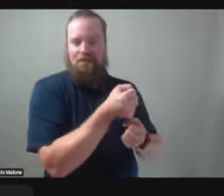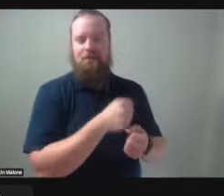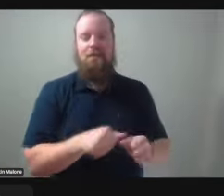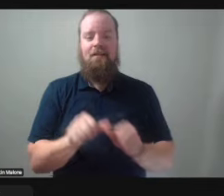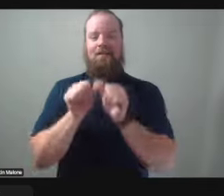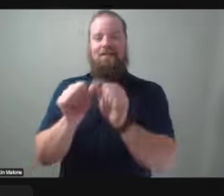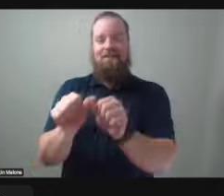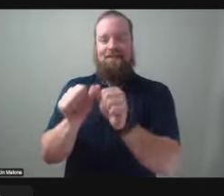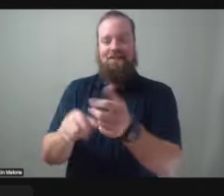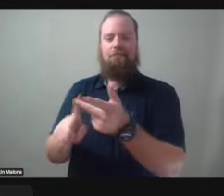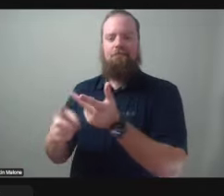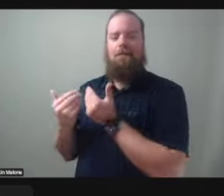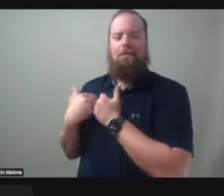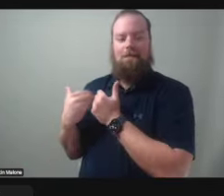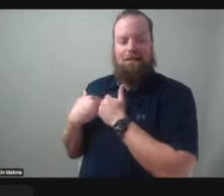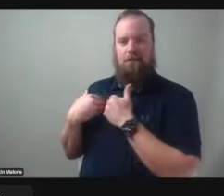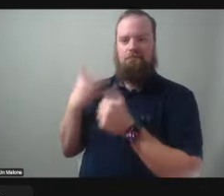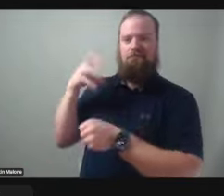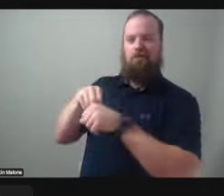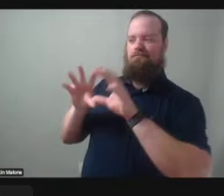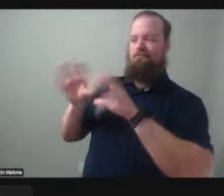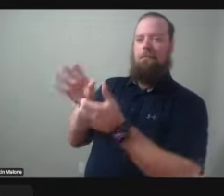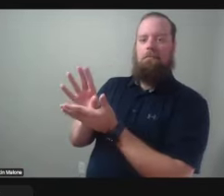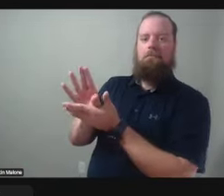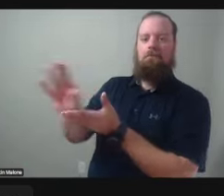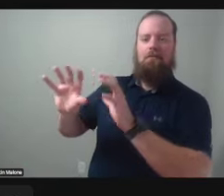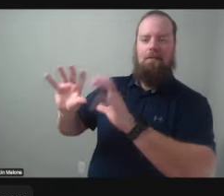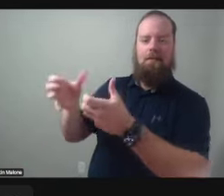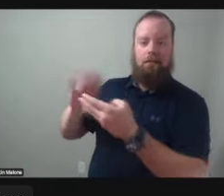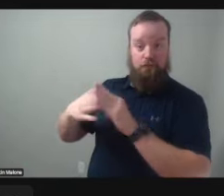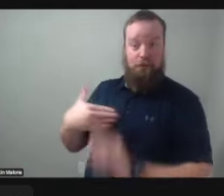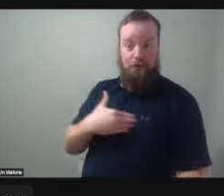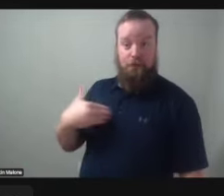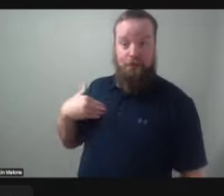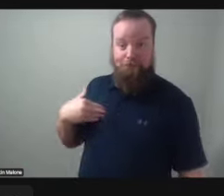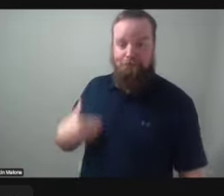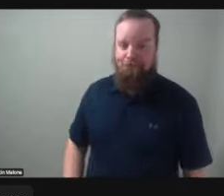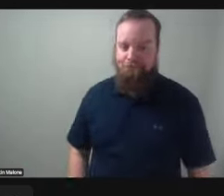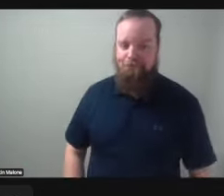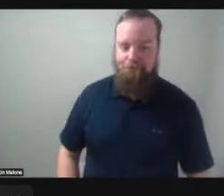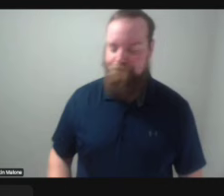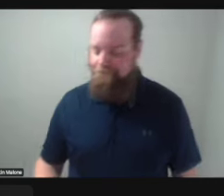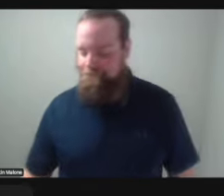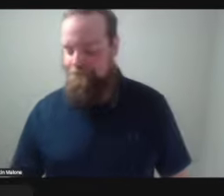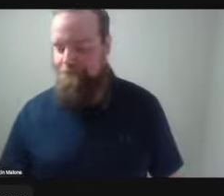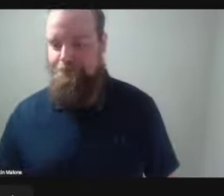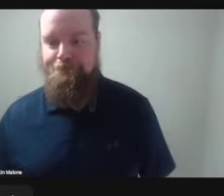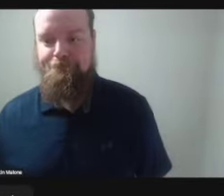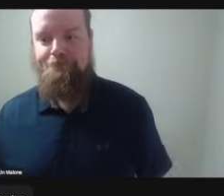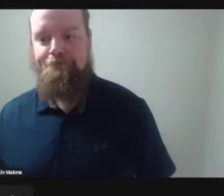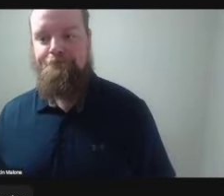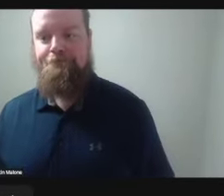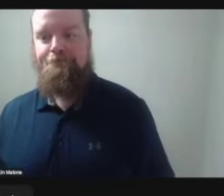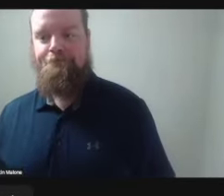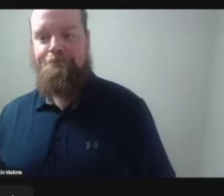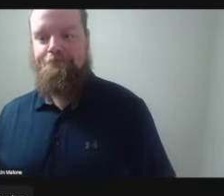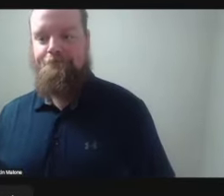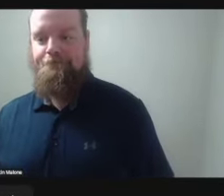ally. No, it is a process, a continual process that involves accountability and consistency